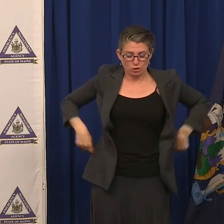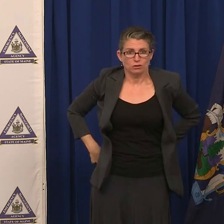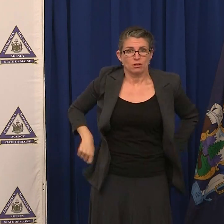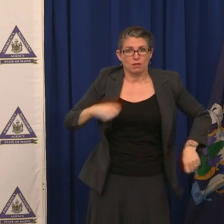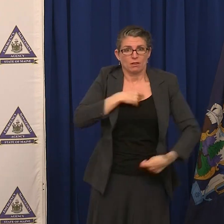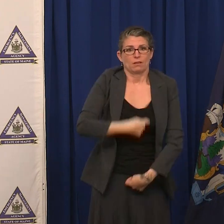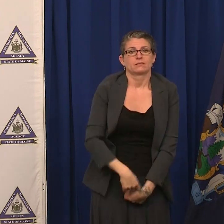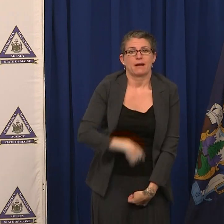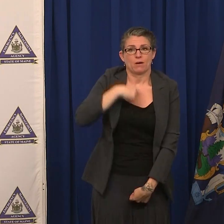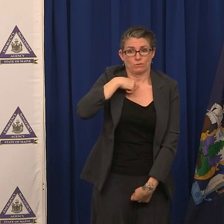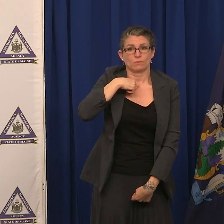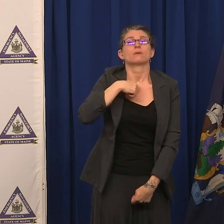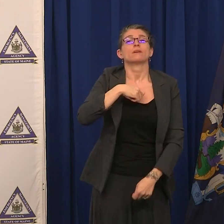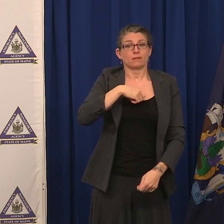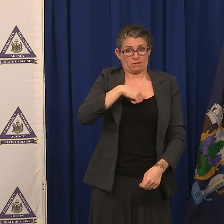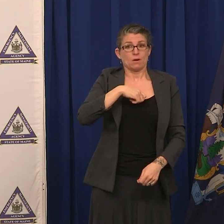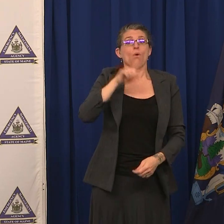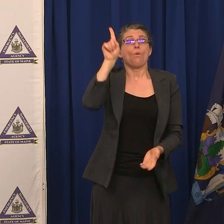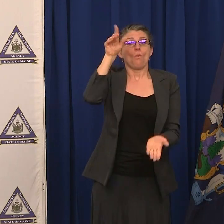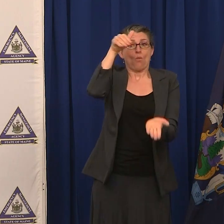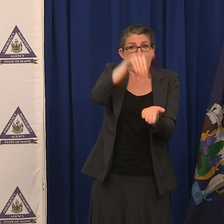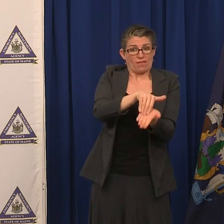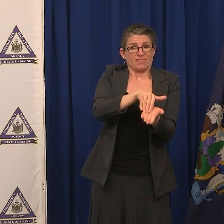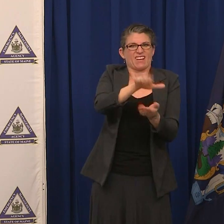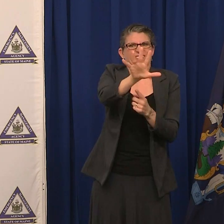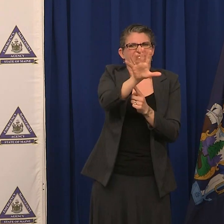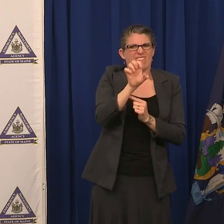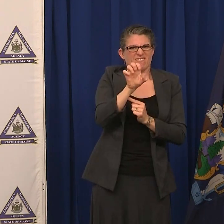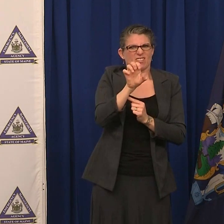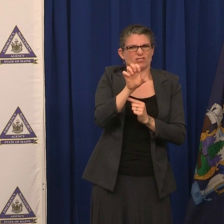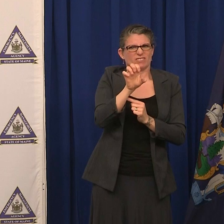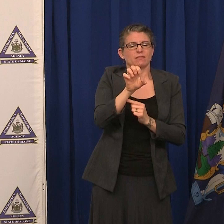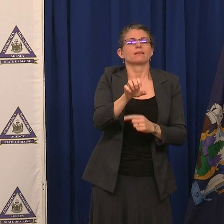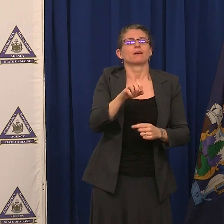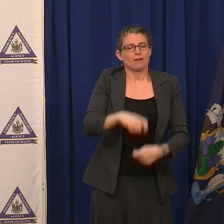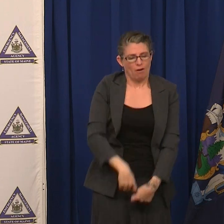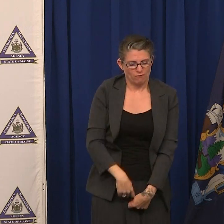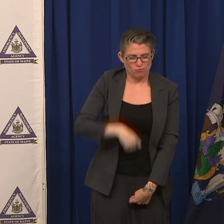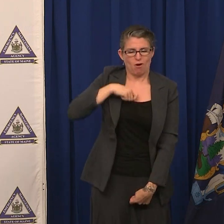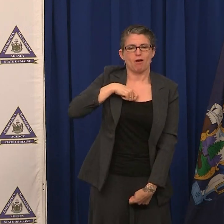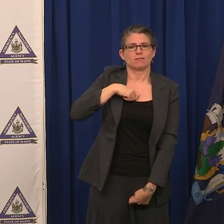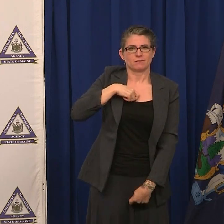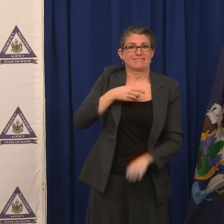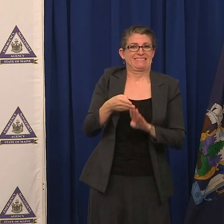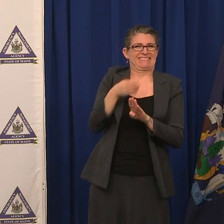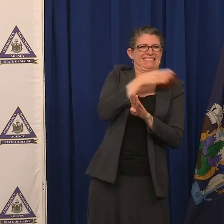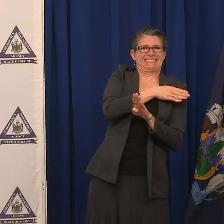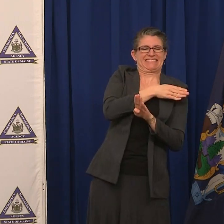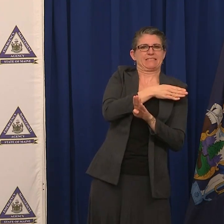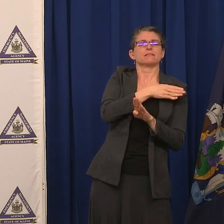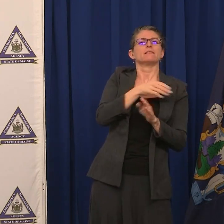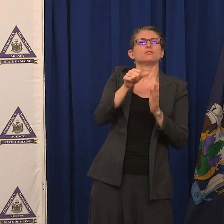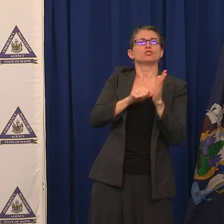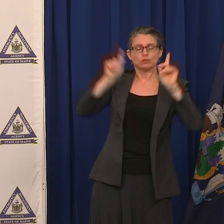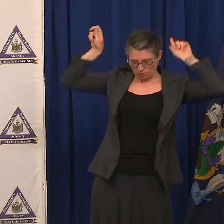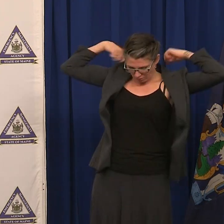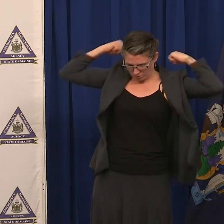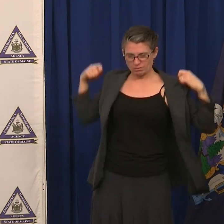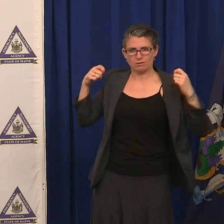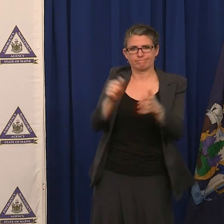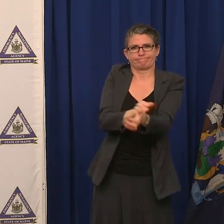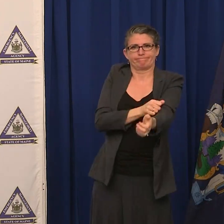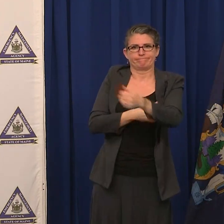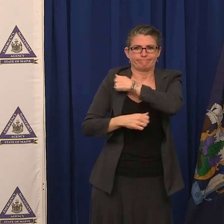1,500 coveralls, and approximately 184,000 gloves. We